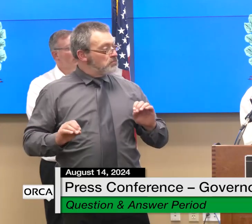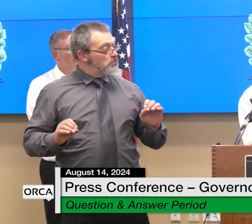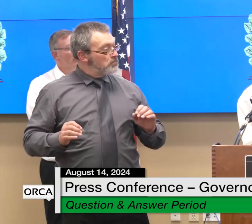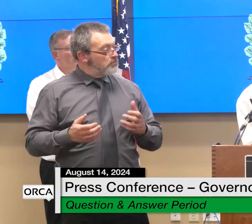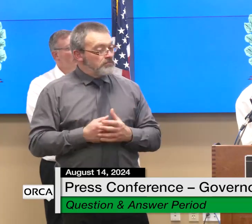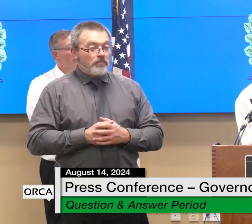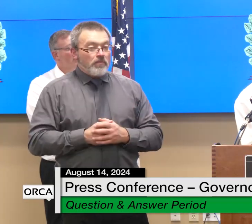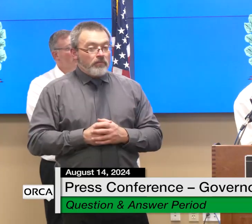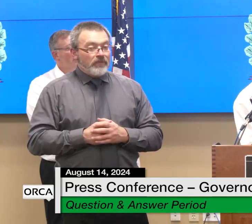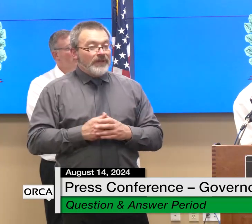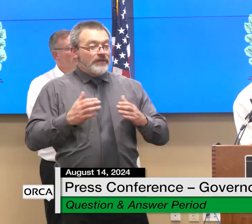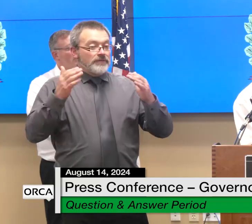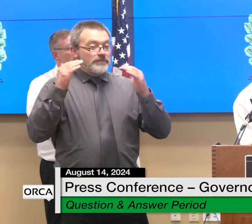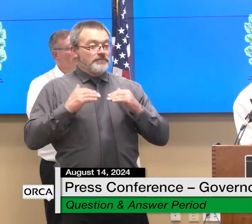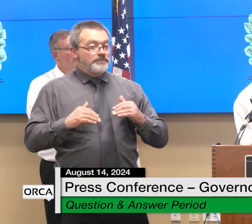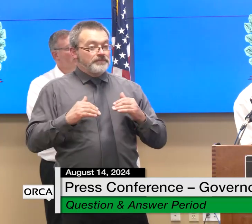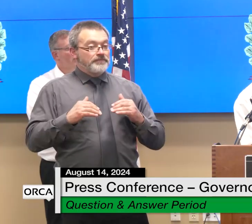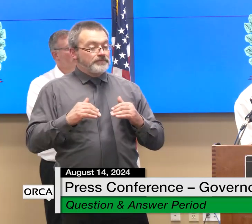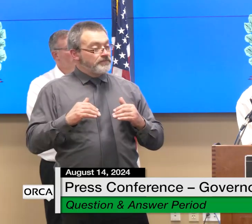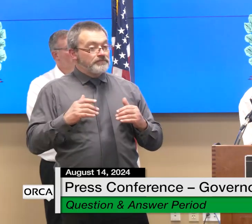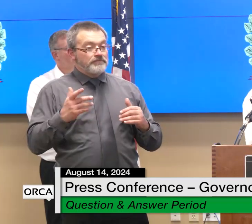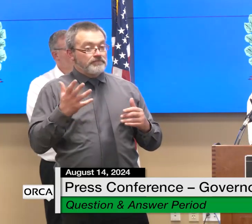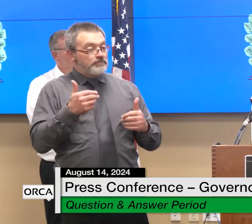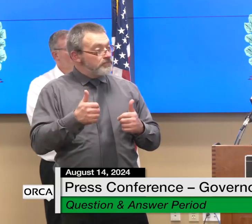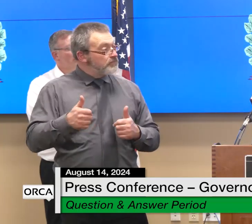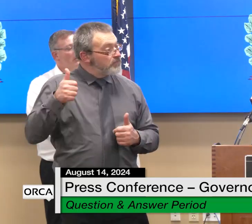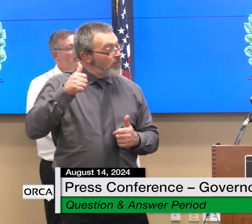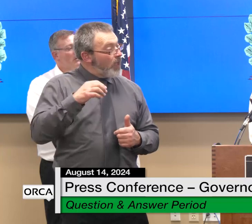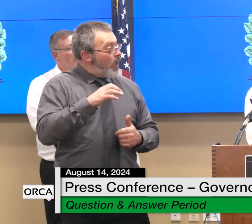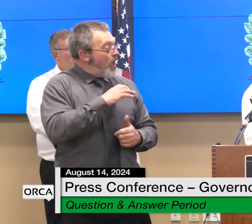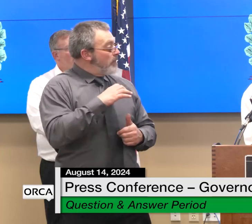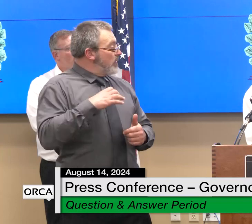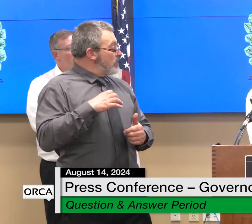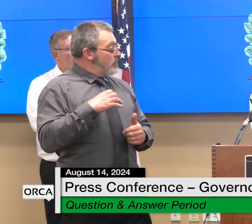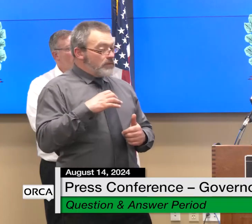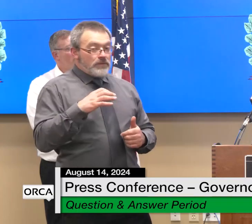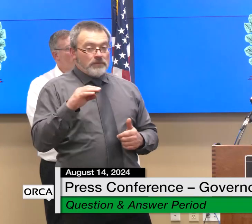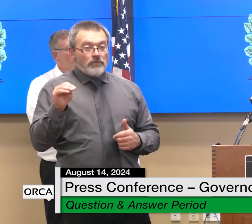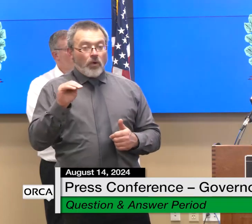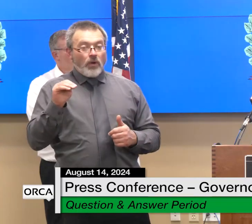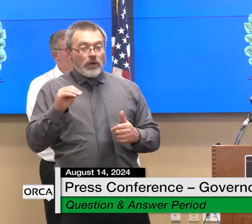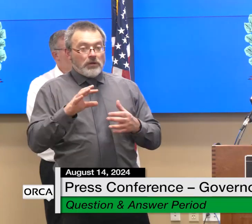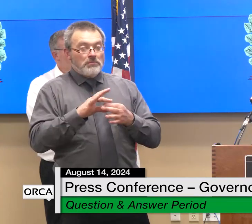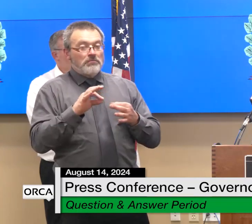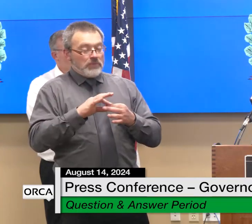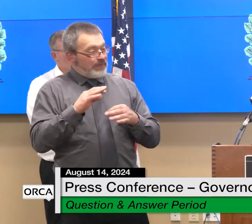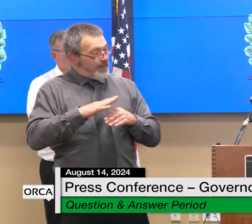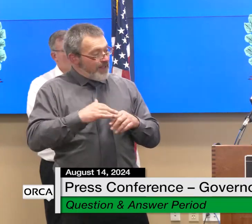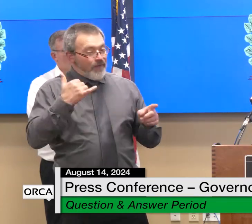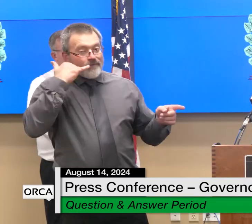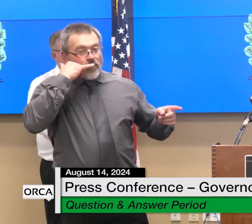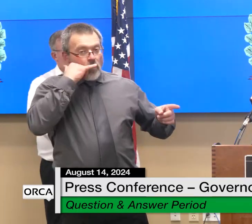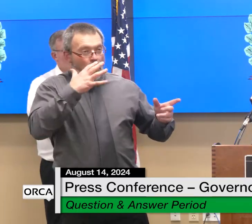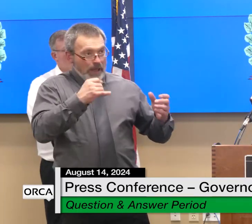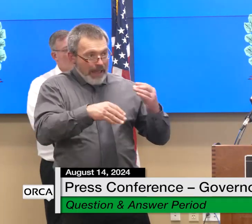And then I think Commissioner Morrison, did you want to add anything on the FEMA declaration process?